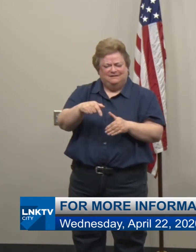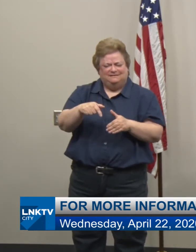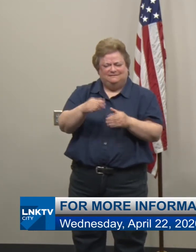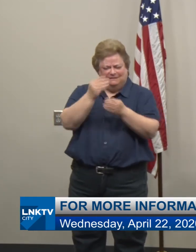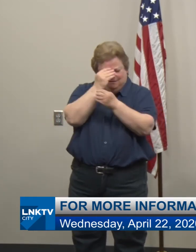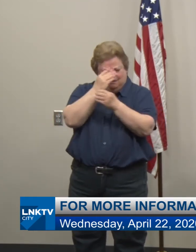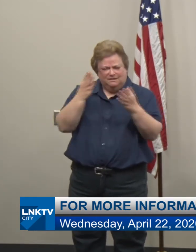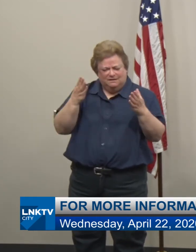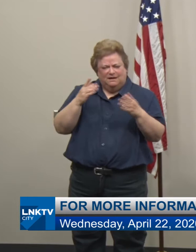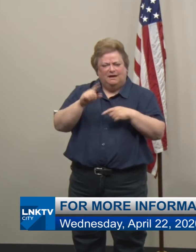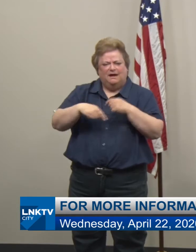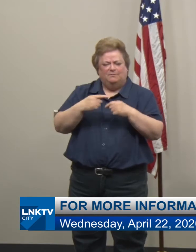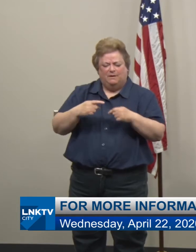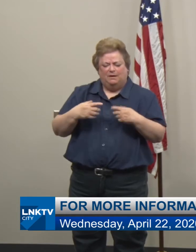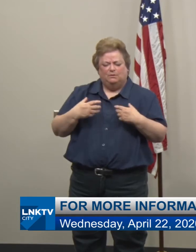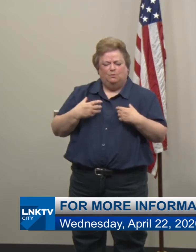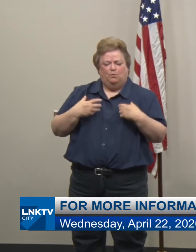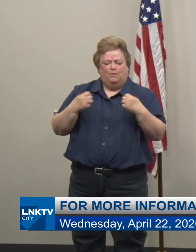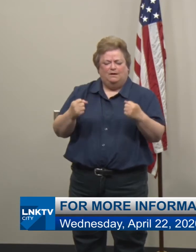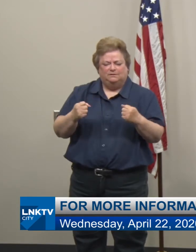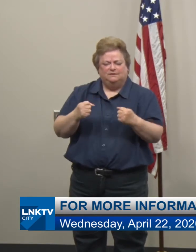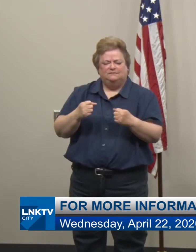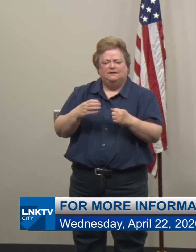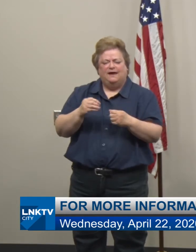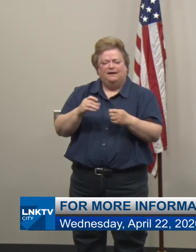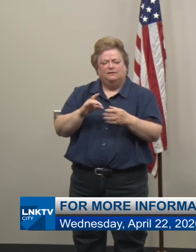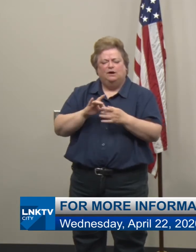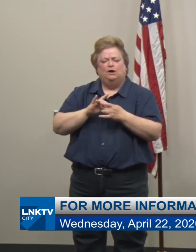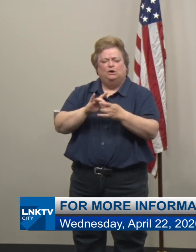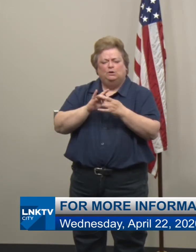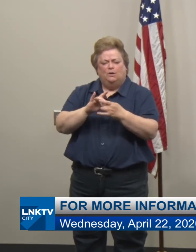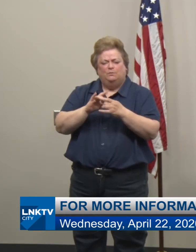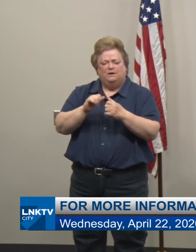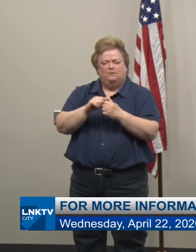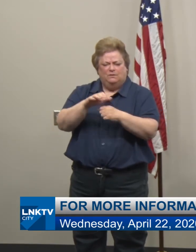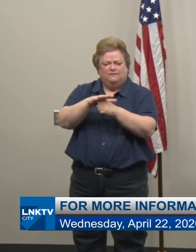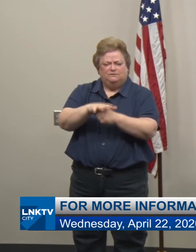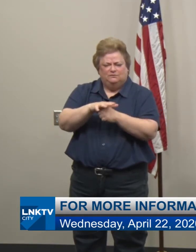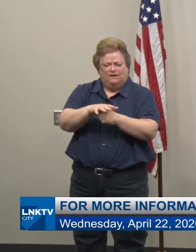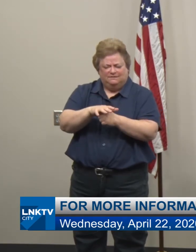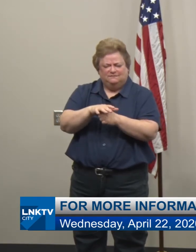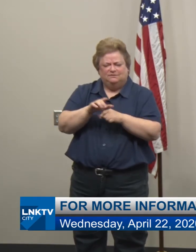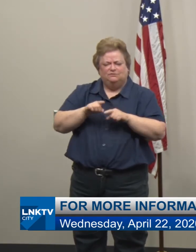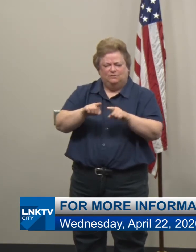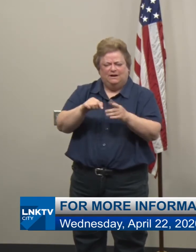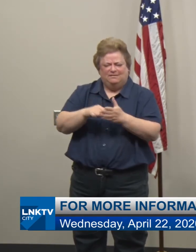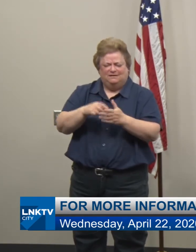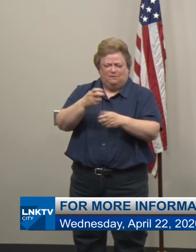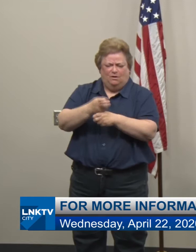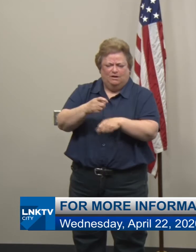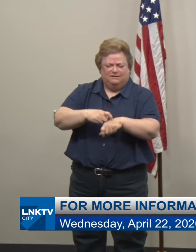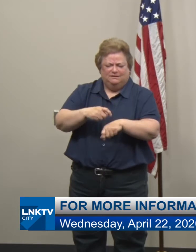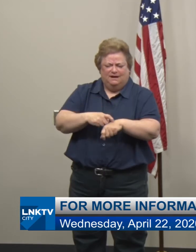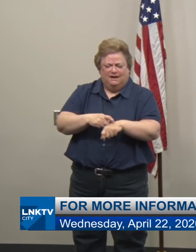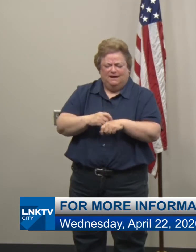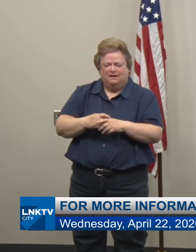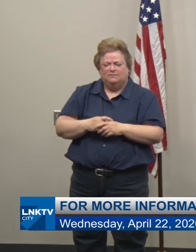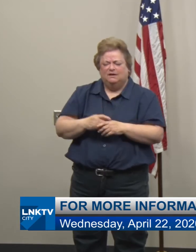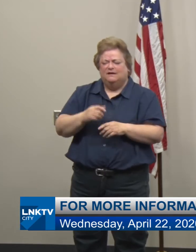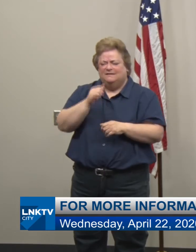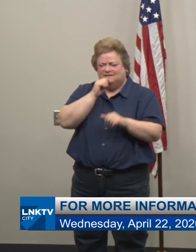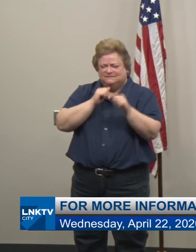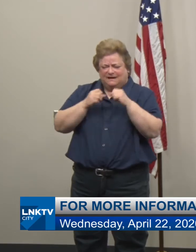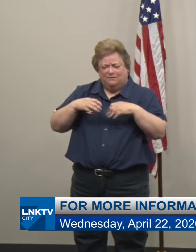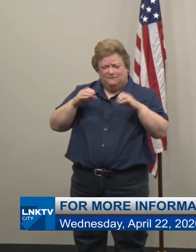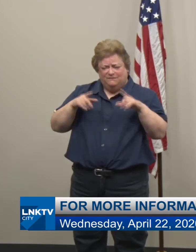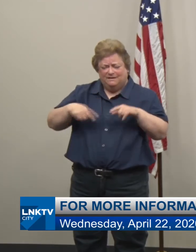briefing on wellness and coping with stress during these difficult times. The steps taken and the sacrifices that you're making to prevent the